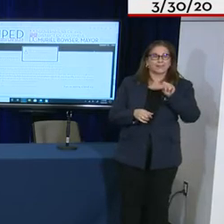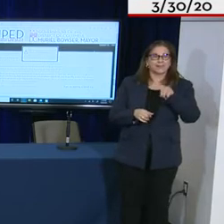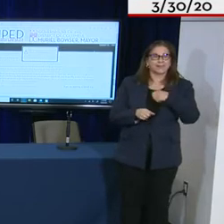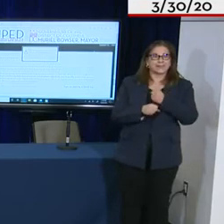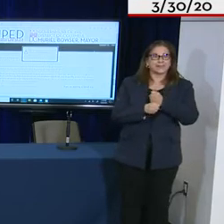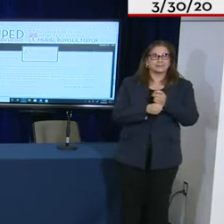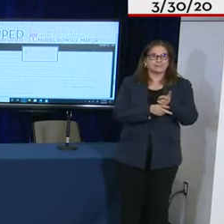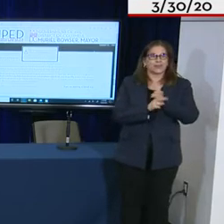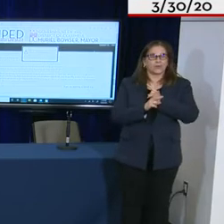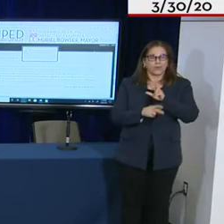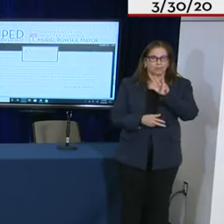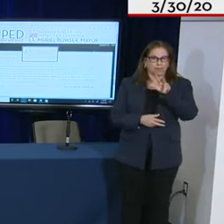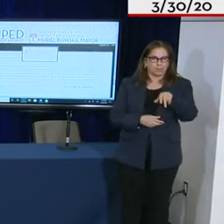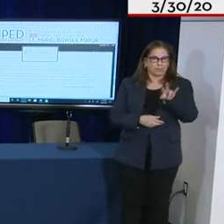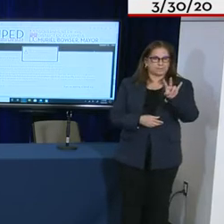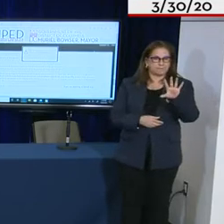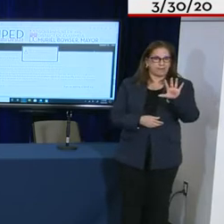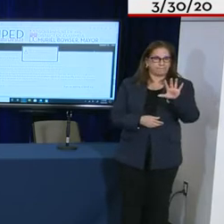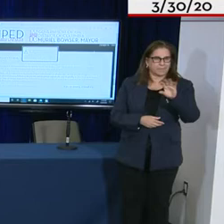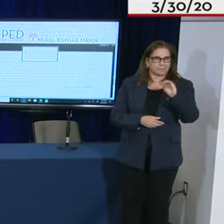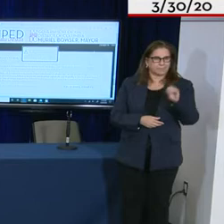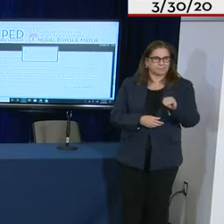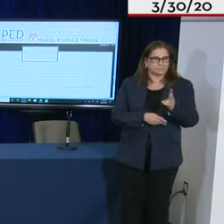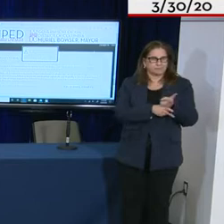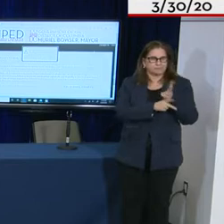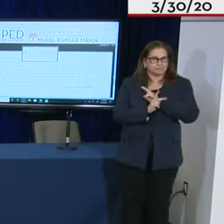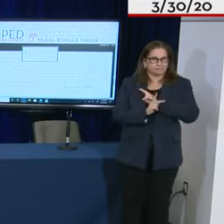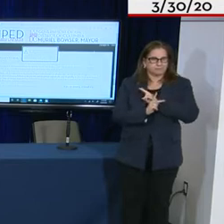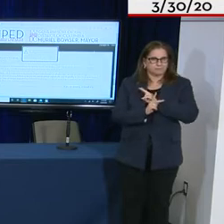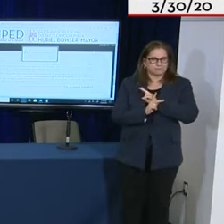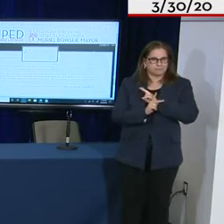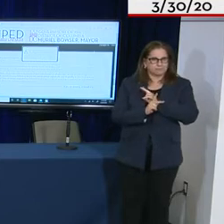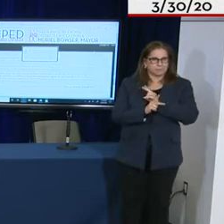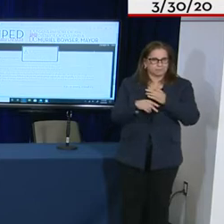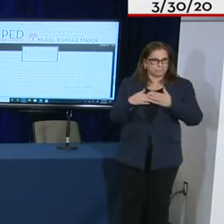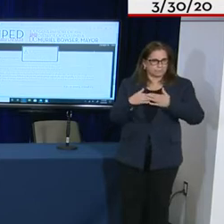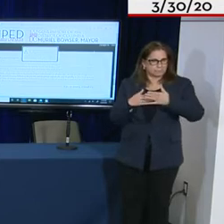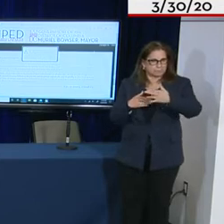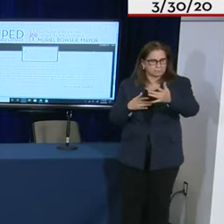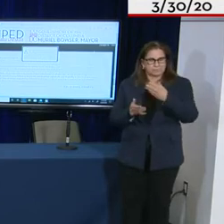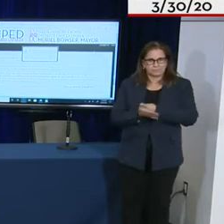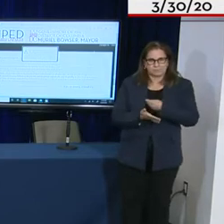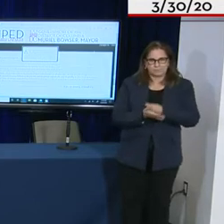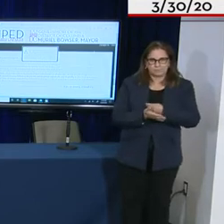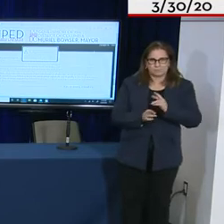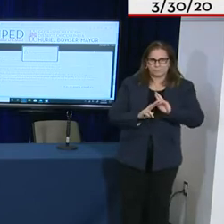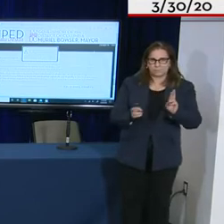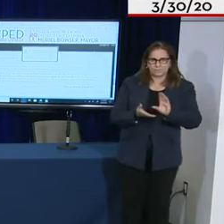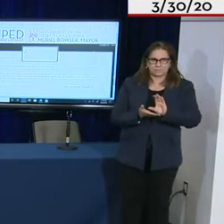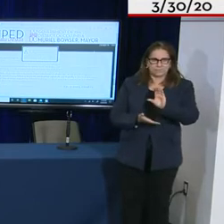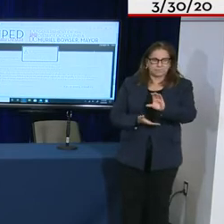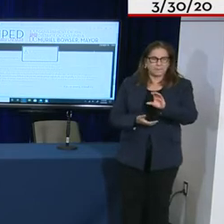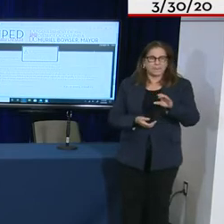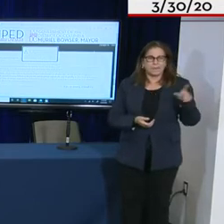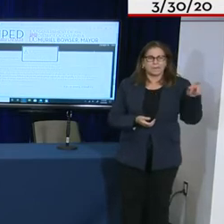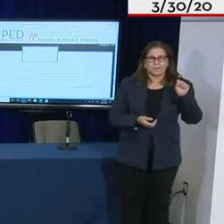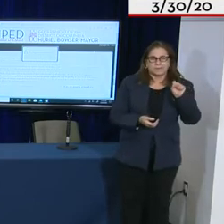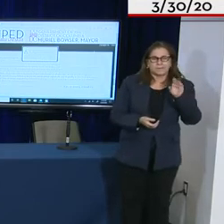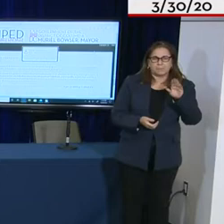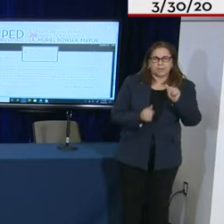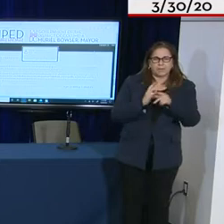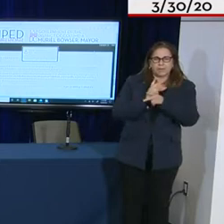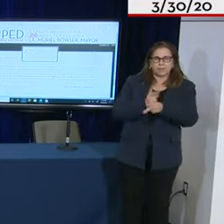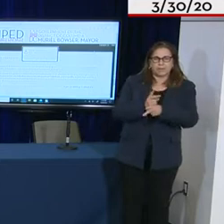that our colleagues at DemPed had the SBA loan funds in